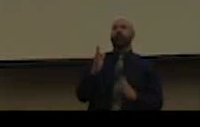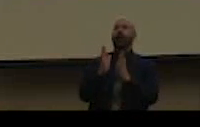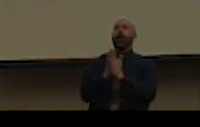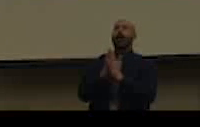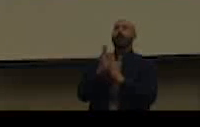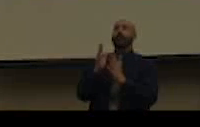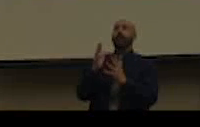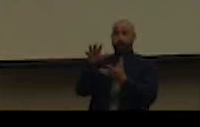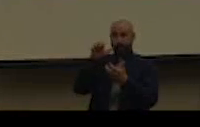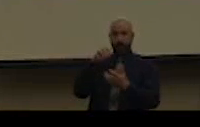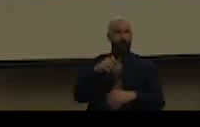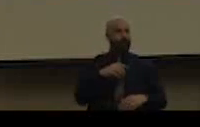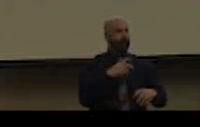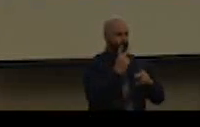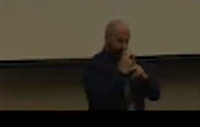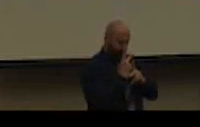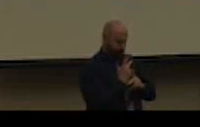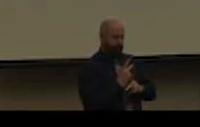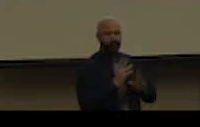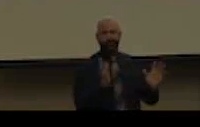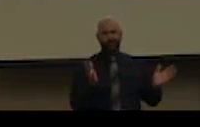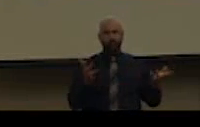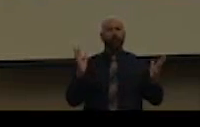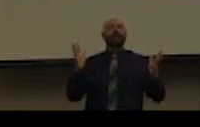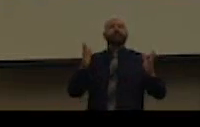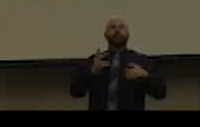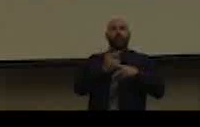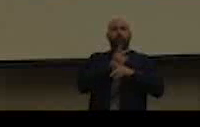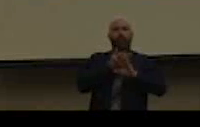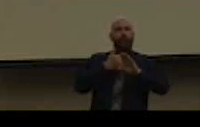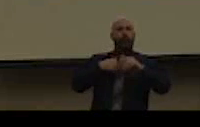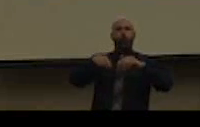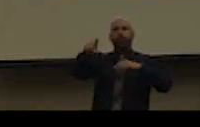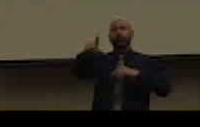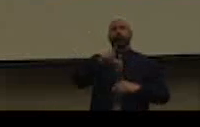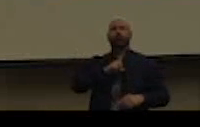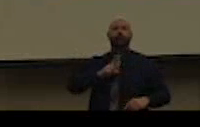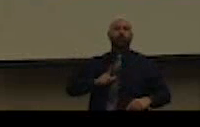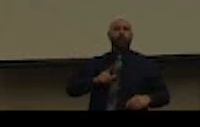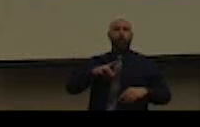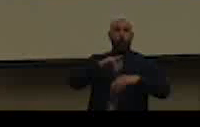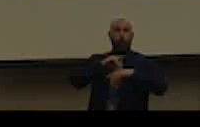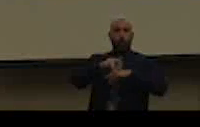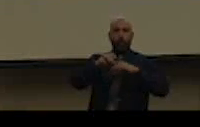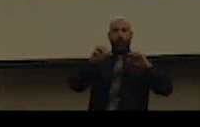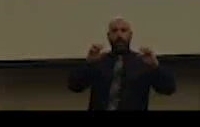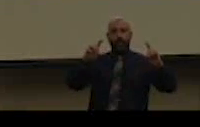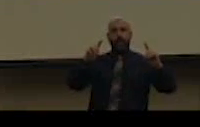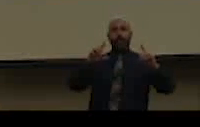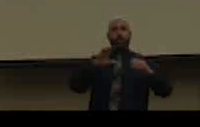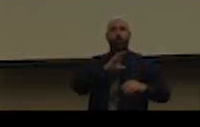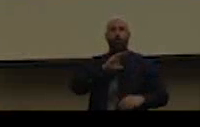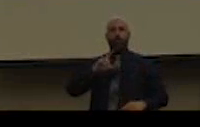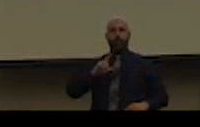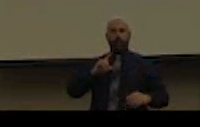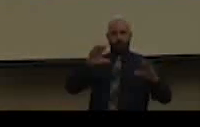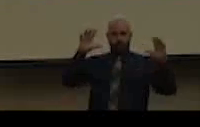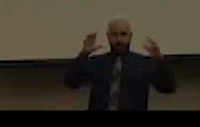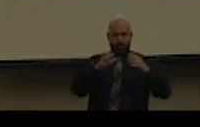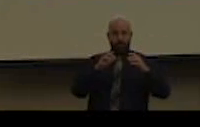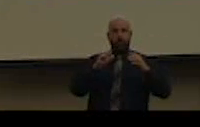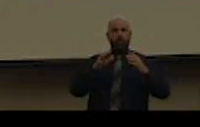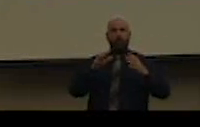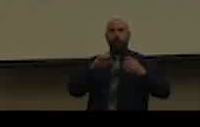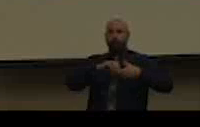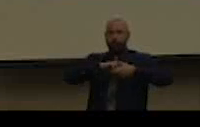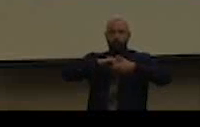think we were able, you know, as an early ed coalition, present a very united front on that side, and I think that's important. And I think